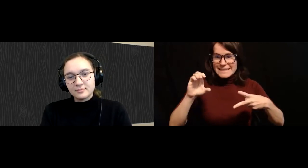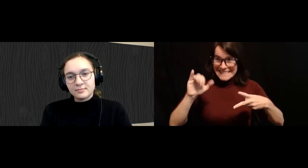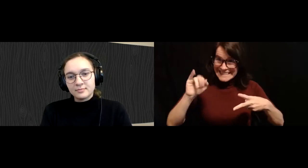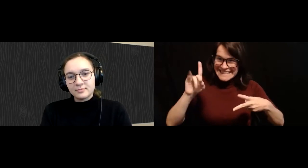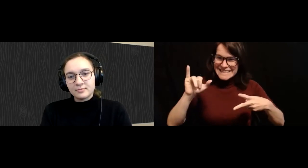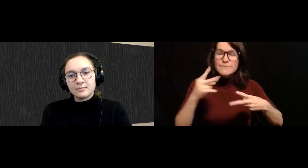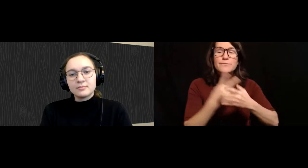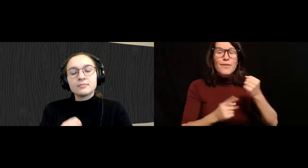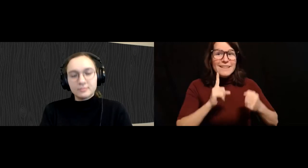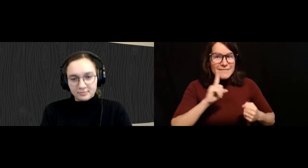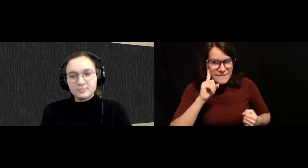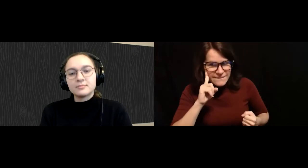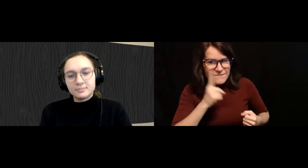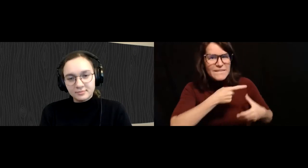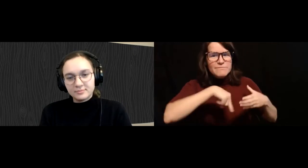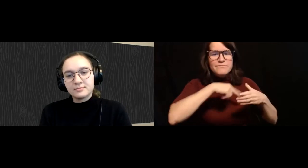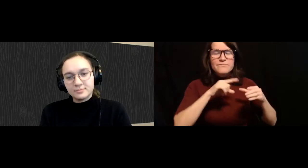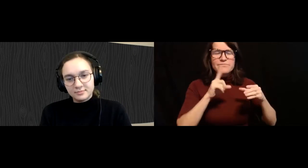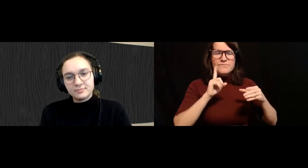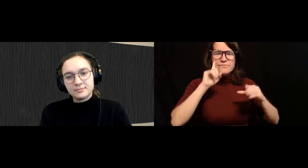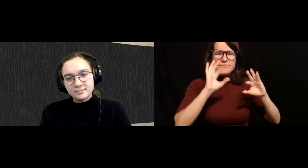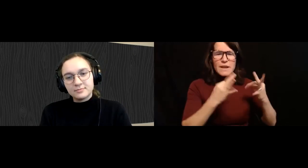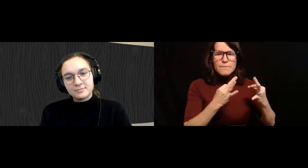his name Ezra, and then my daughter named Cindy.